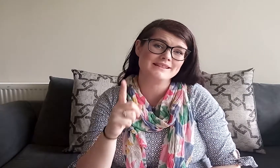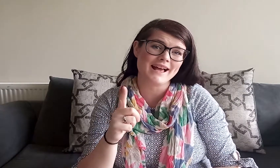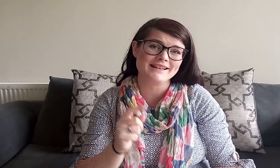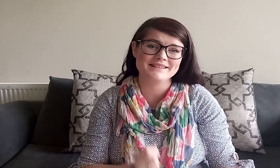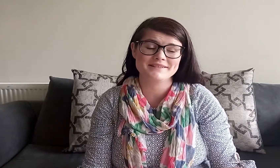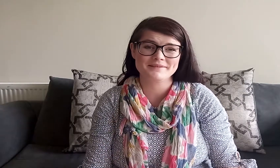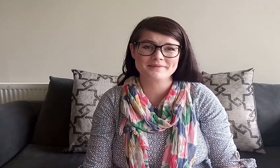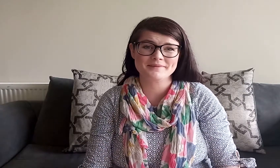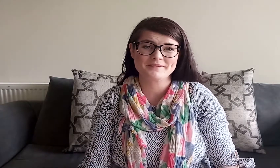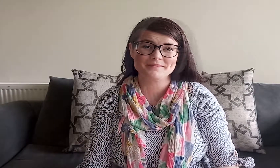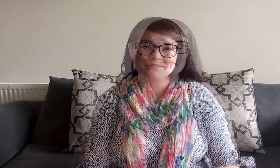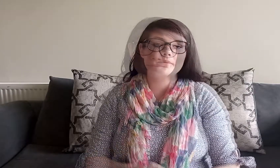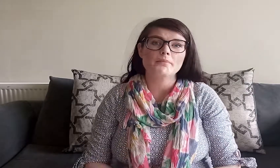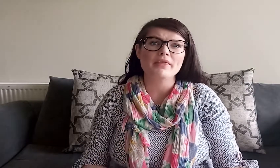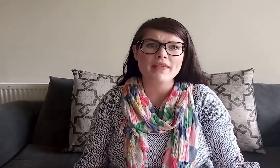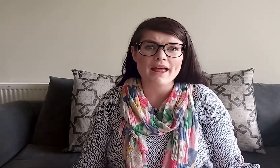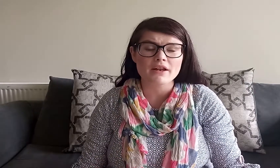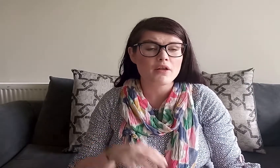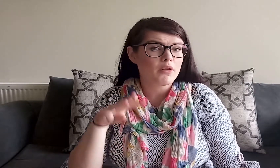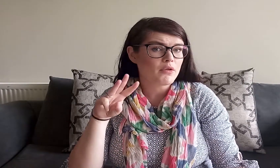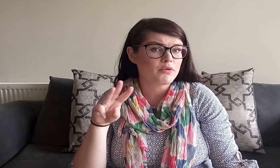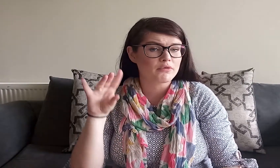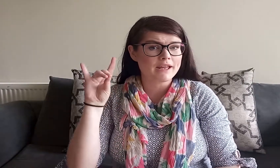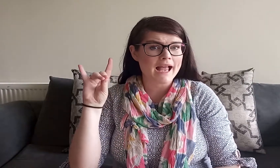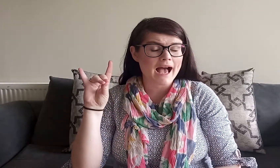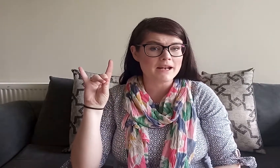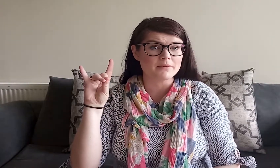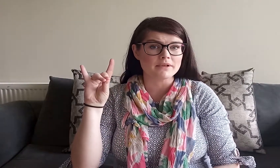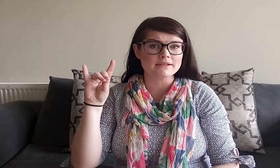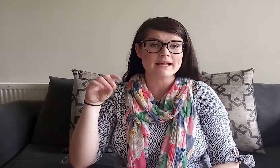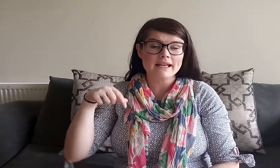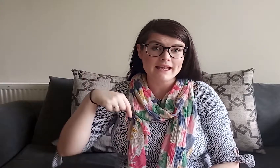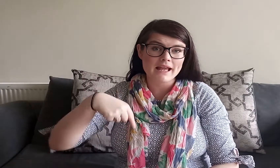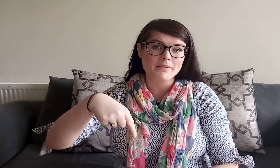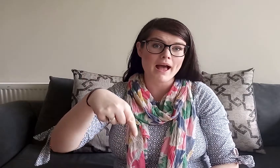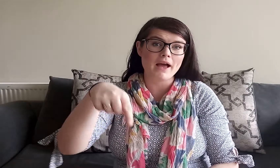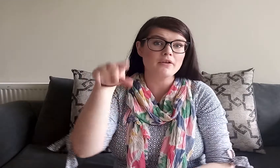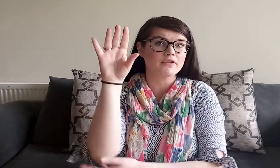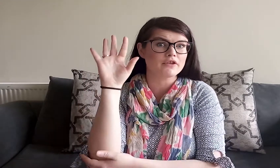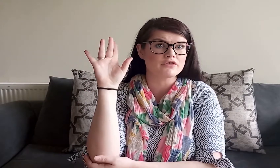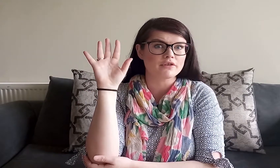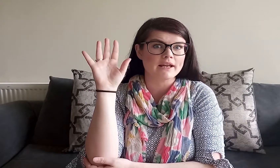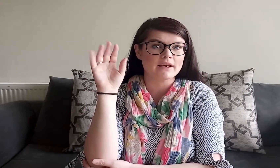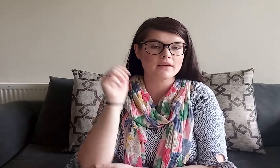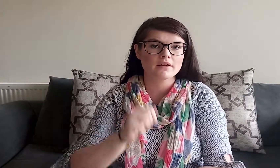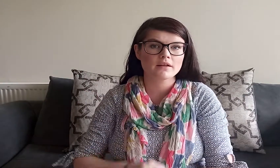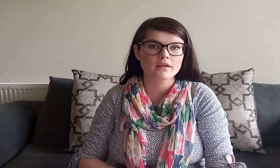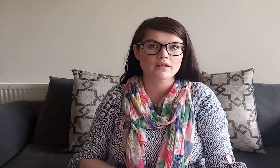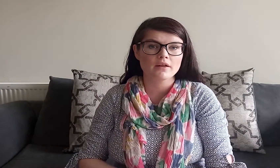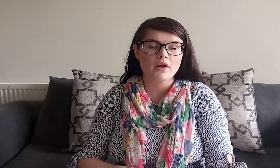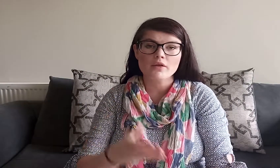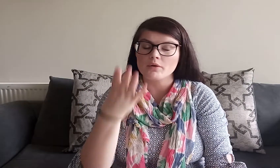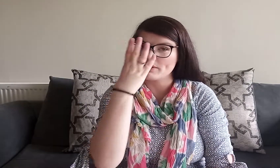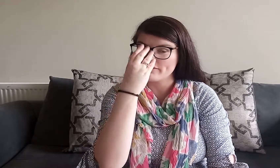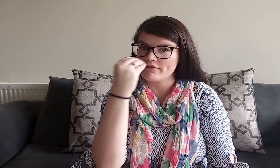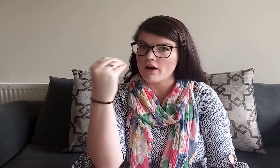said. But then three animals came out of the tree. There was a fox.